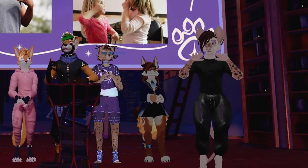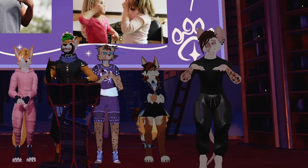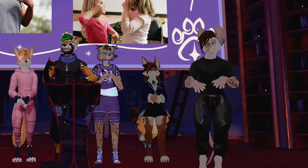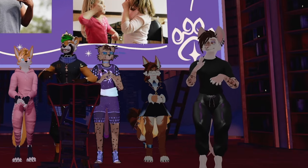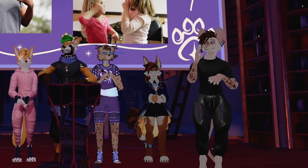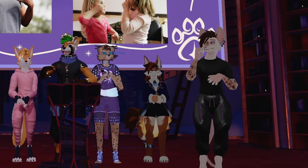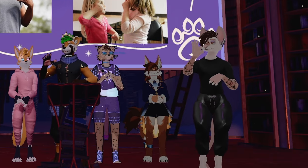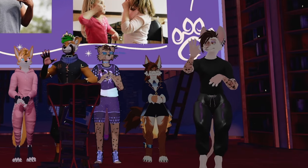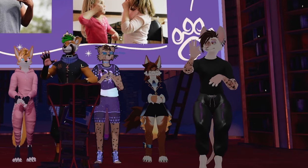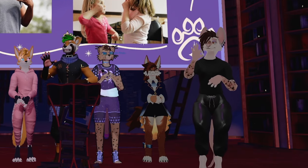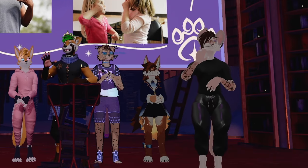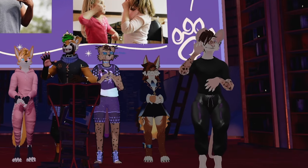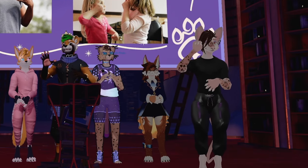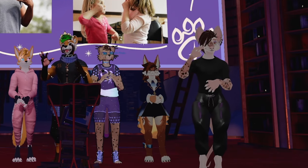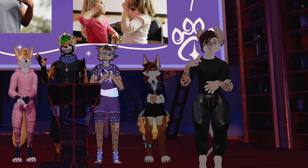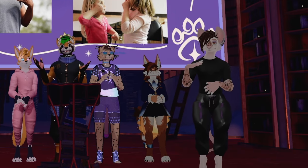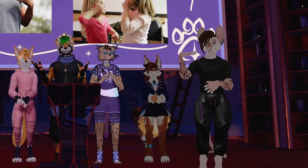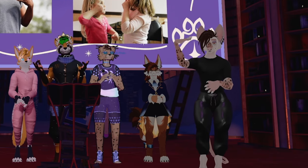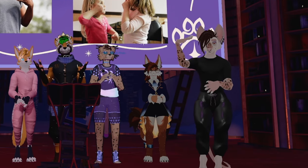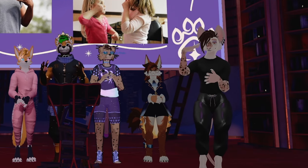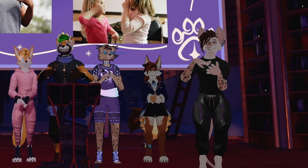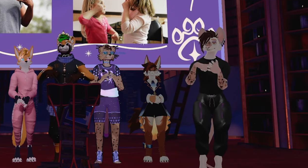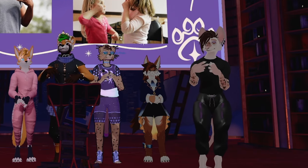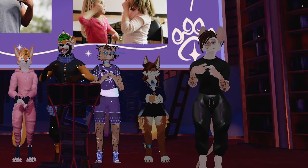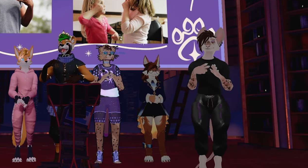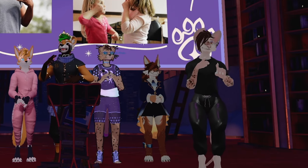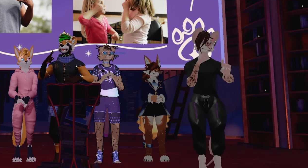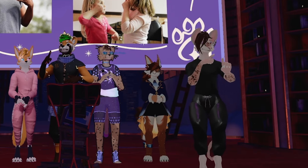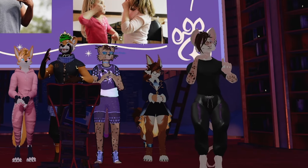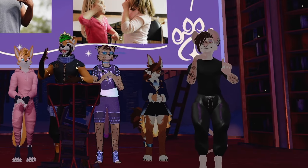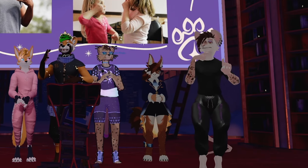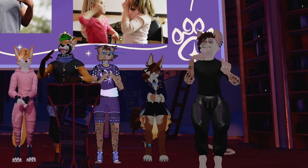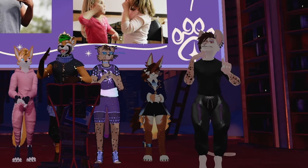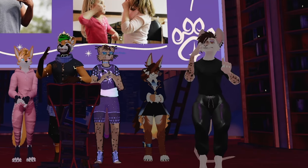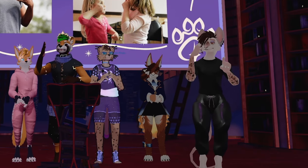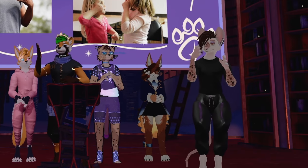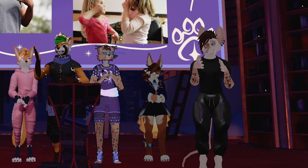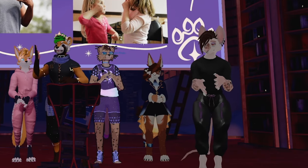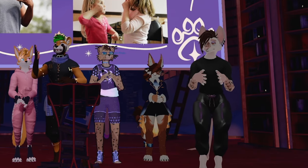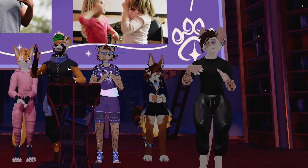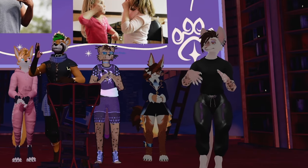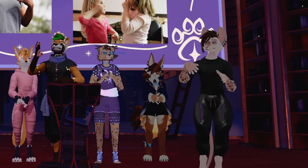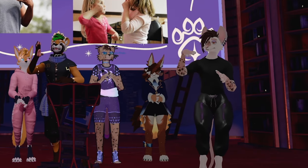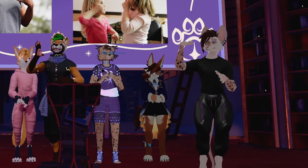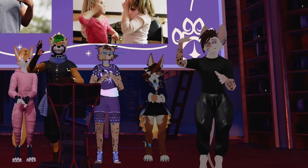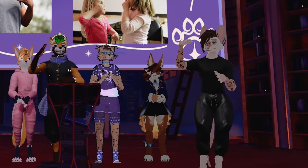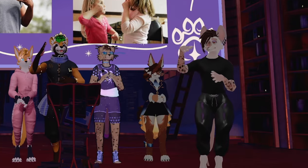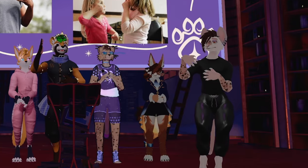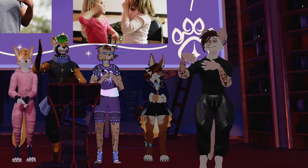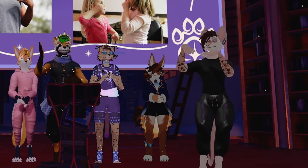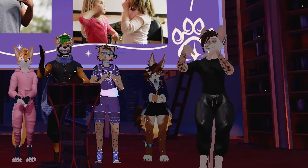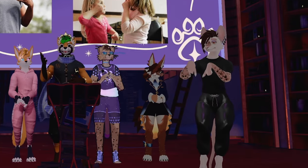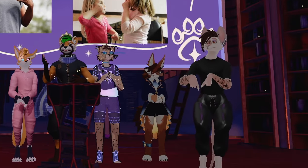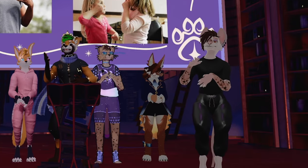who grew up in a deaf household. It is child of deaf adult, so one or both of their